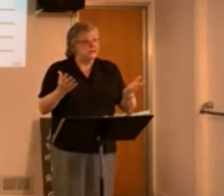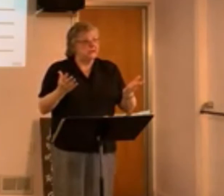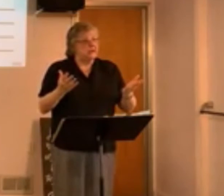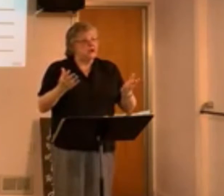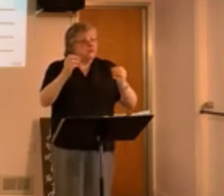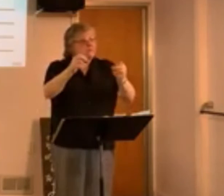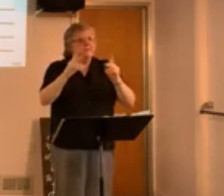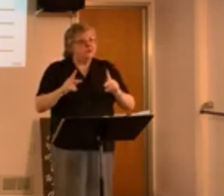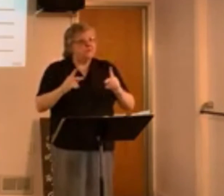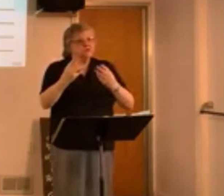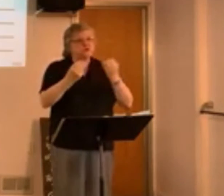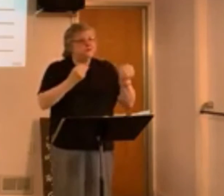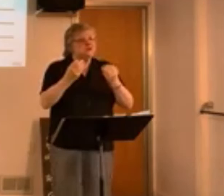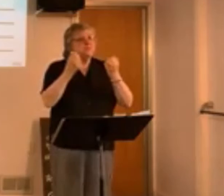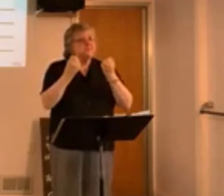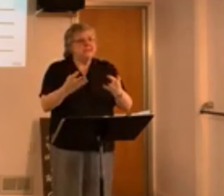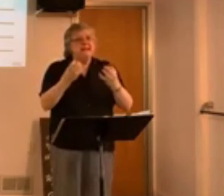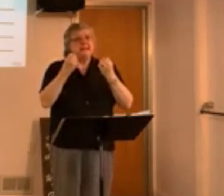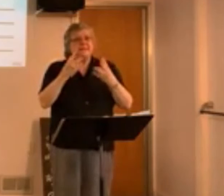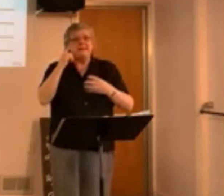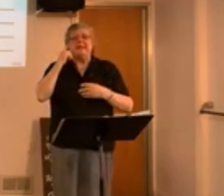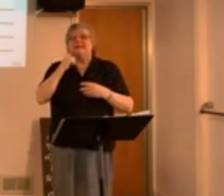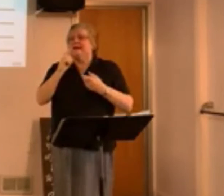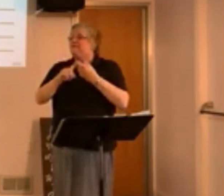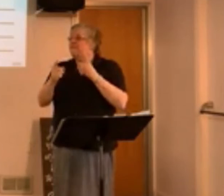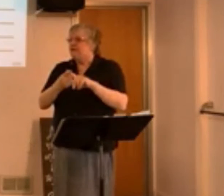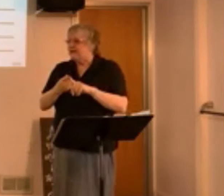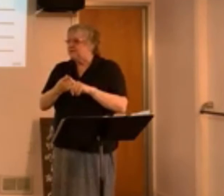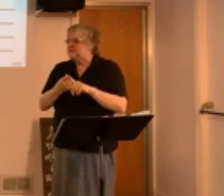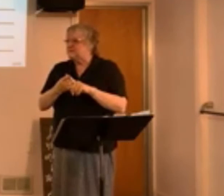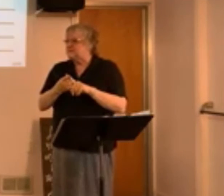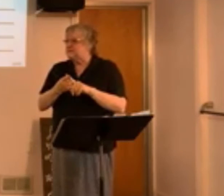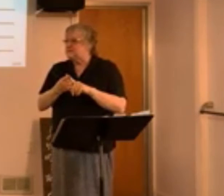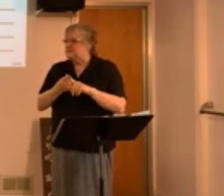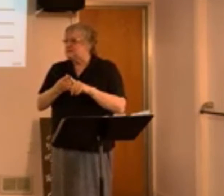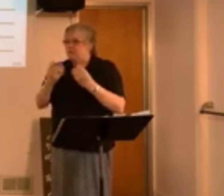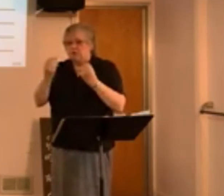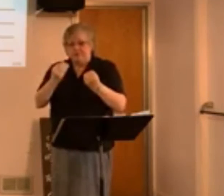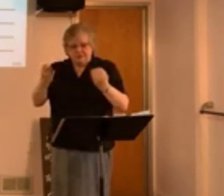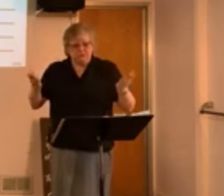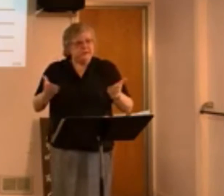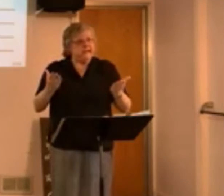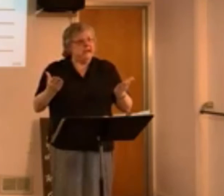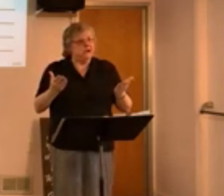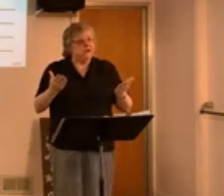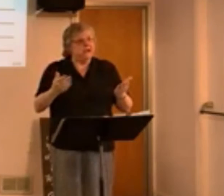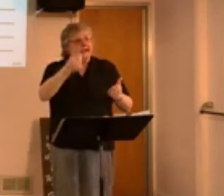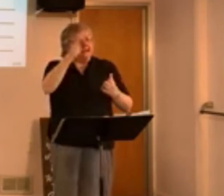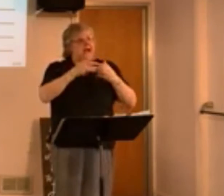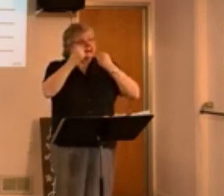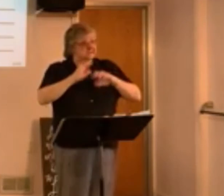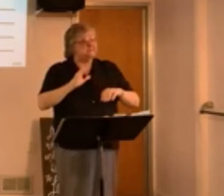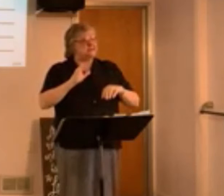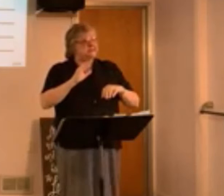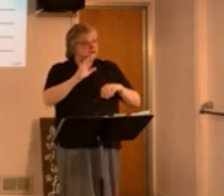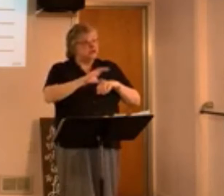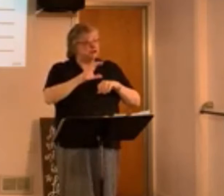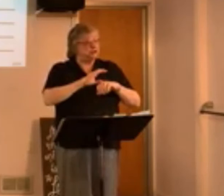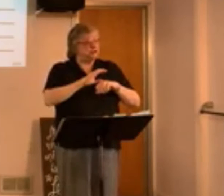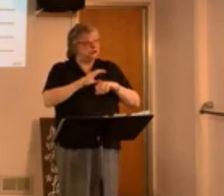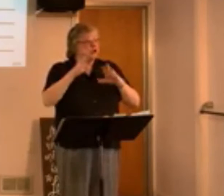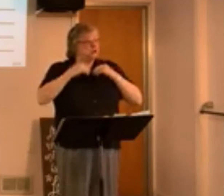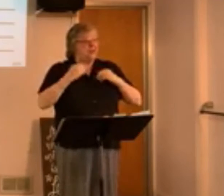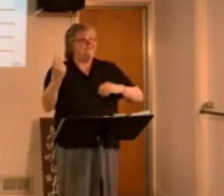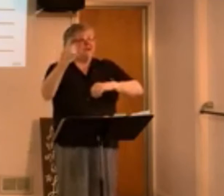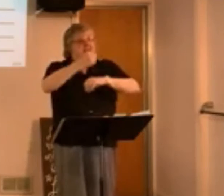able, privileged to minister to many deaf friends. With that, God has blessed us to